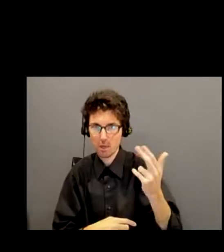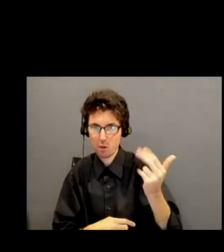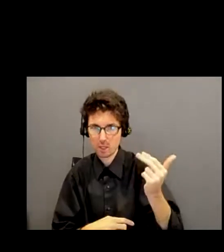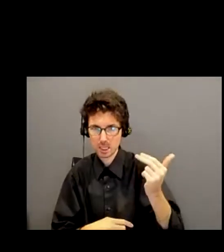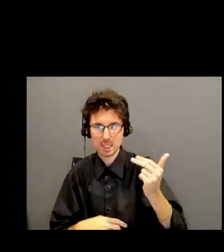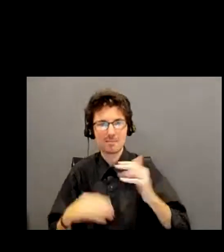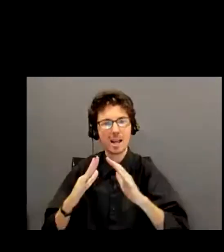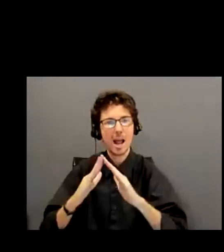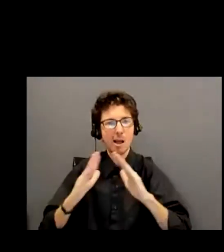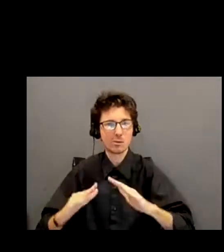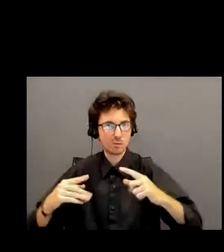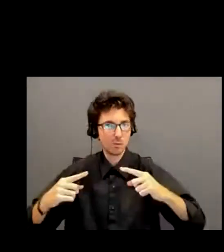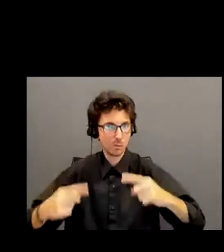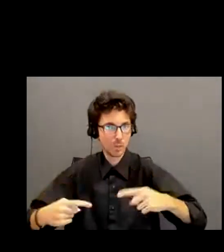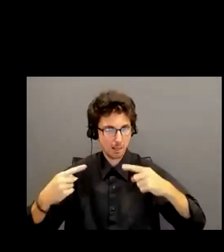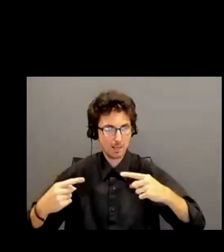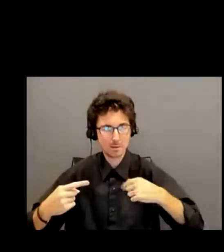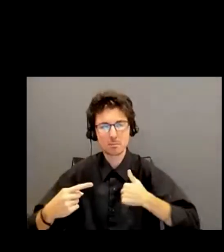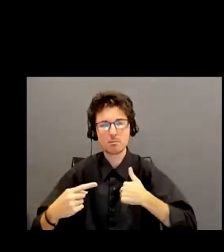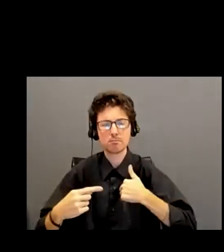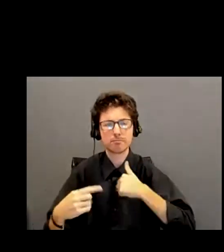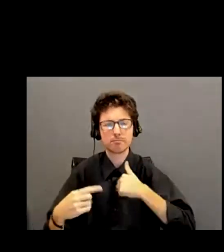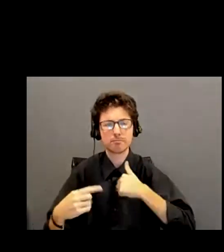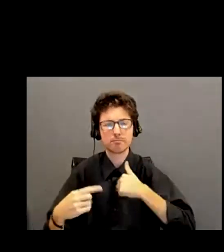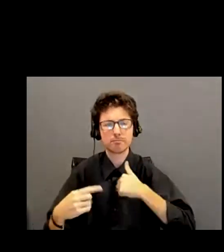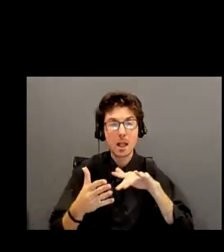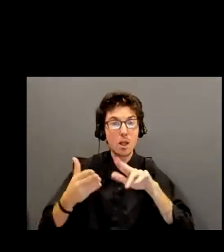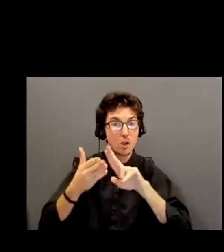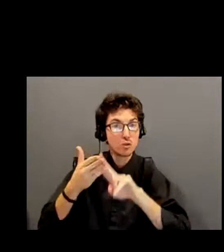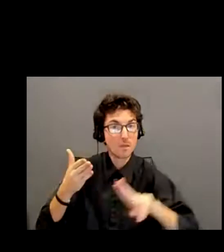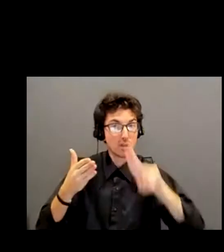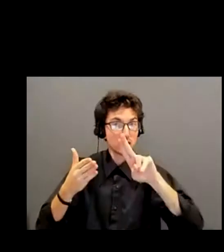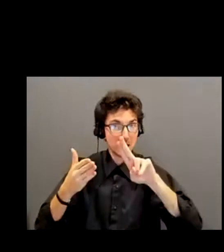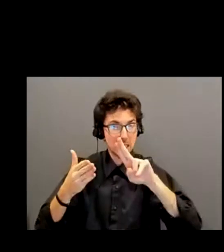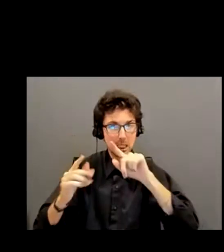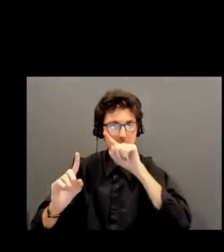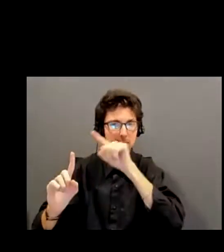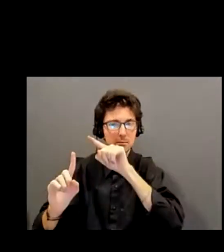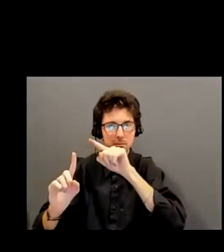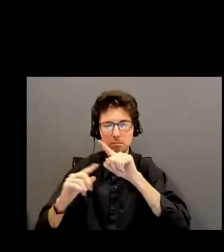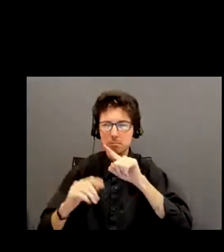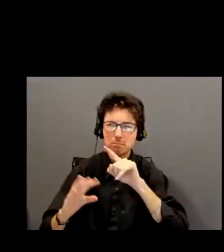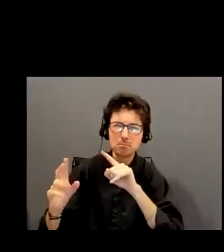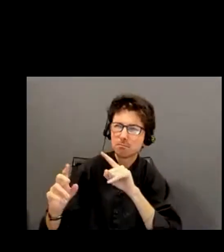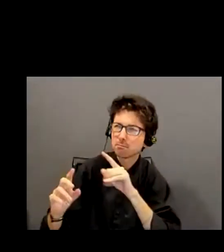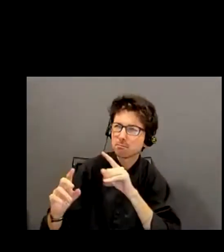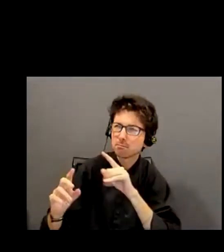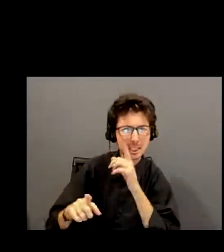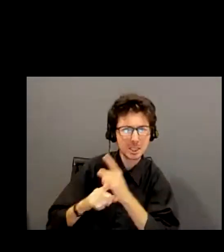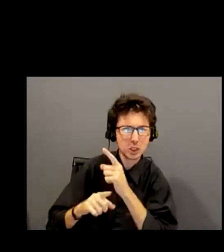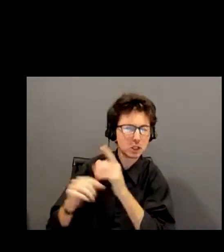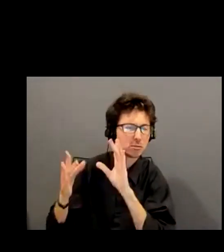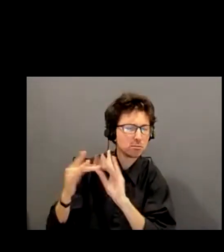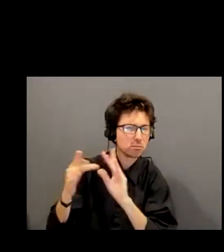2013. I was studying at the university and I heard about it from my sister and I was looking for a place to